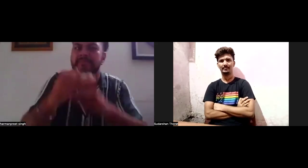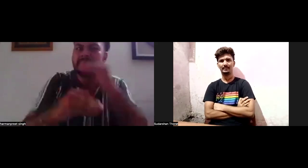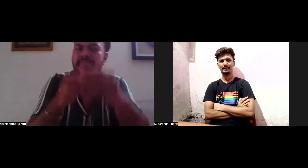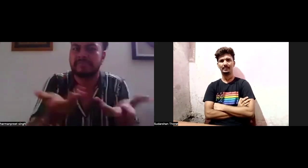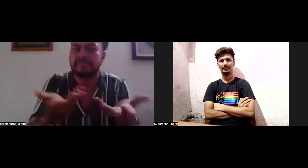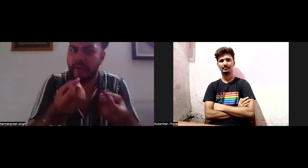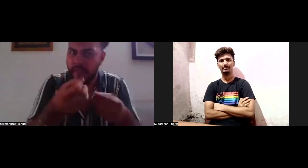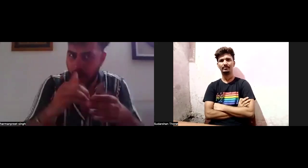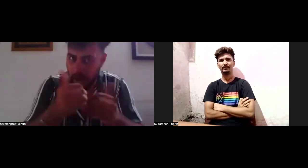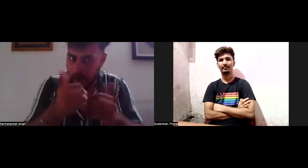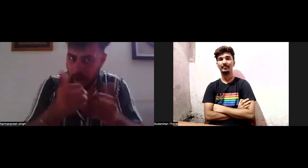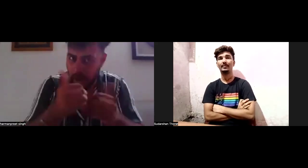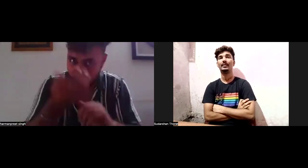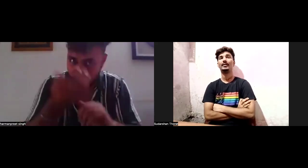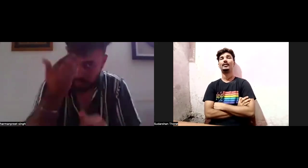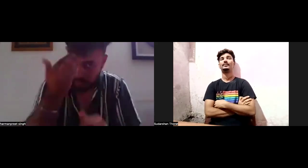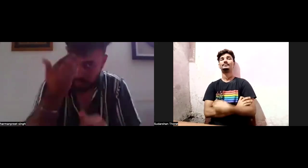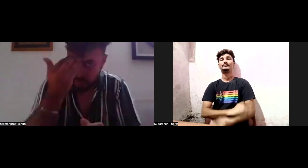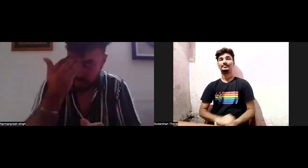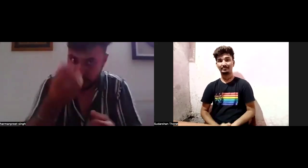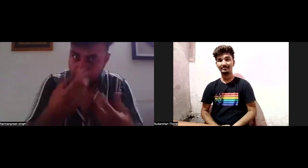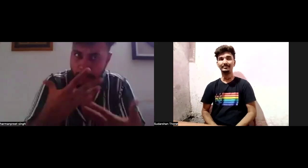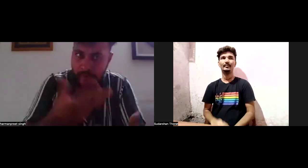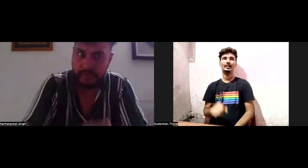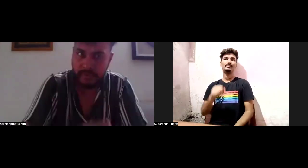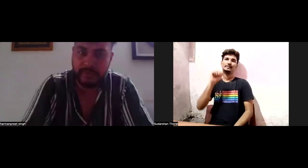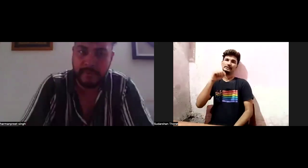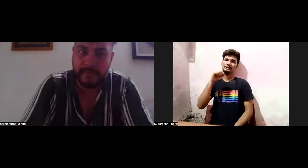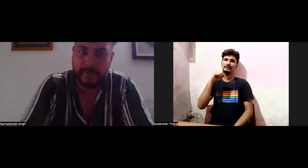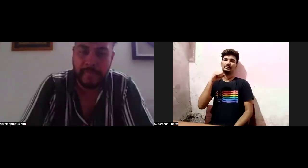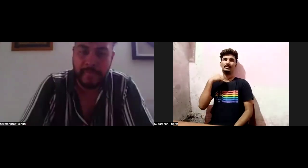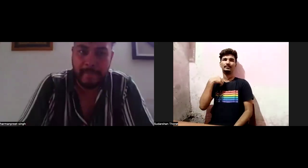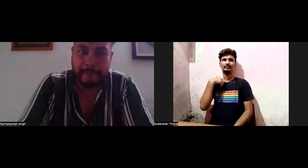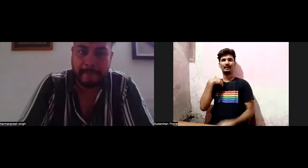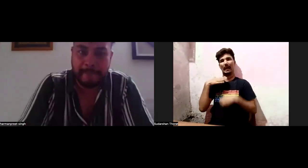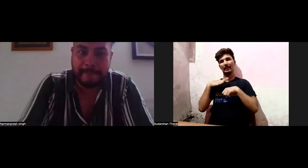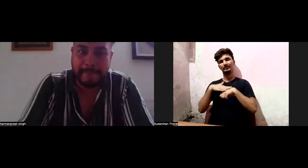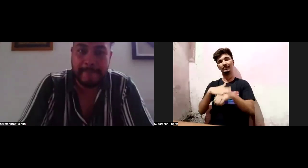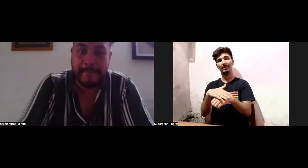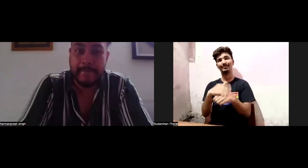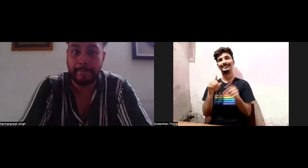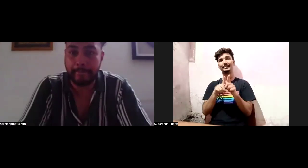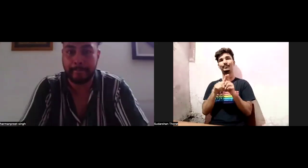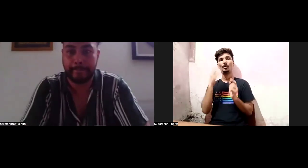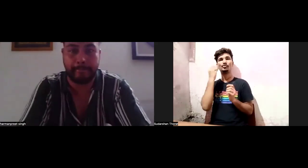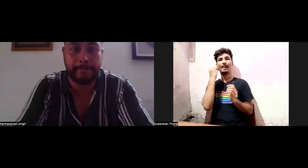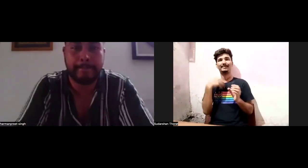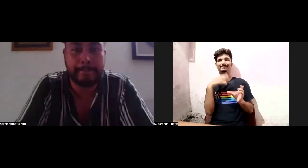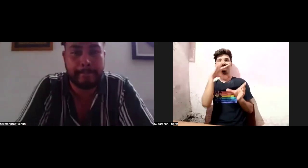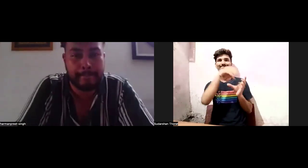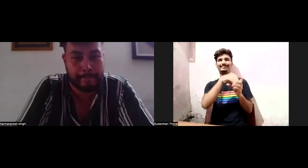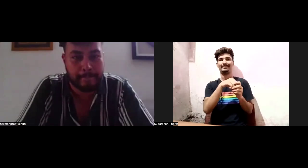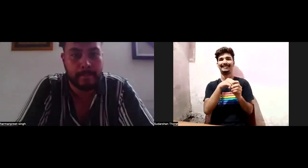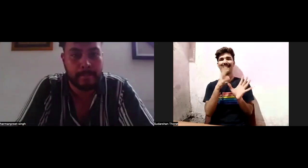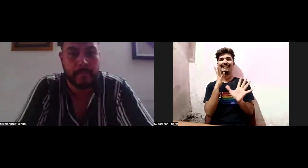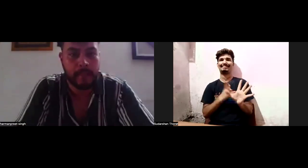So how does the organization can improve the accessibility for deaf LGBTQ people?